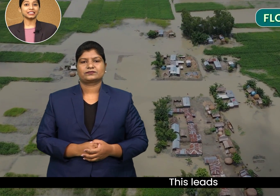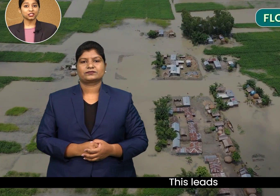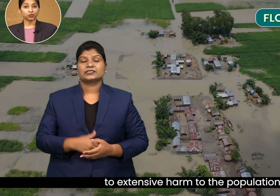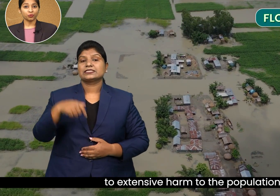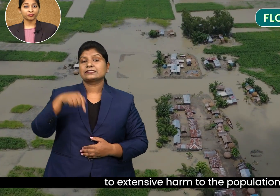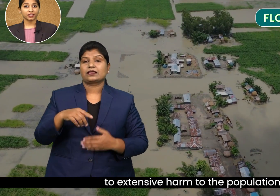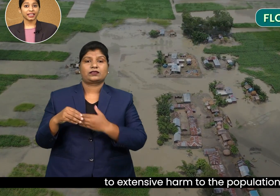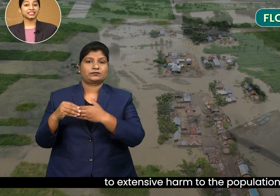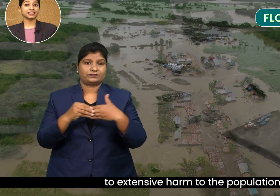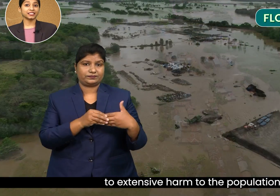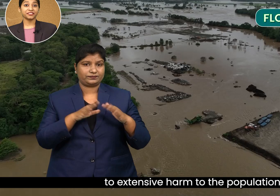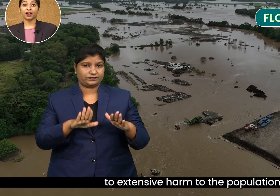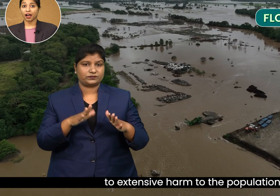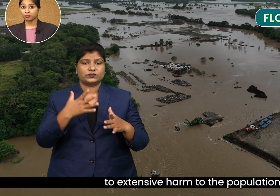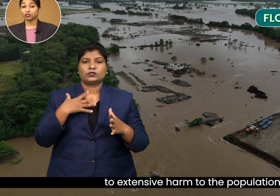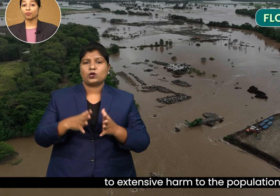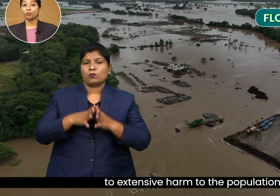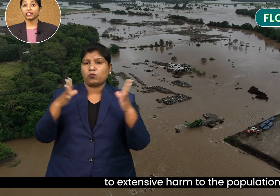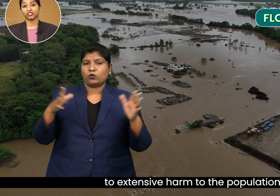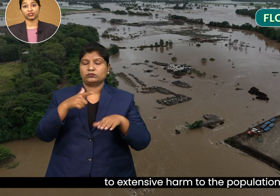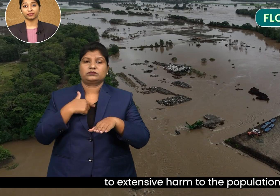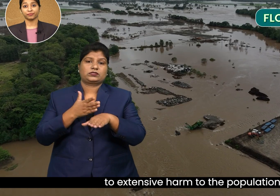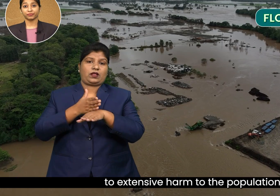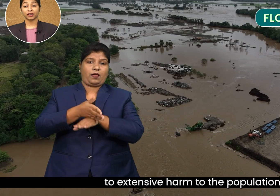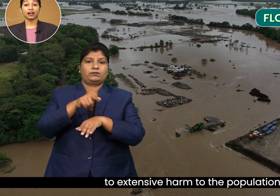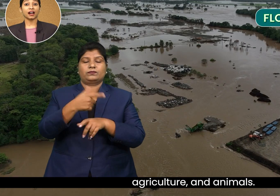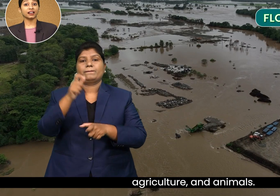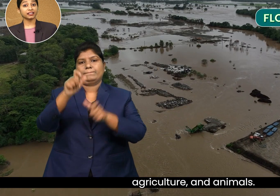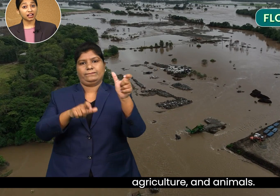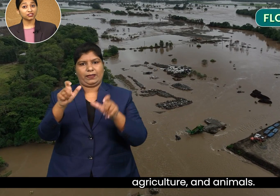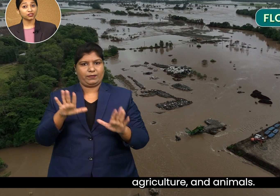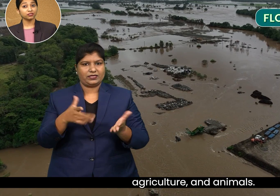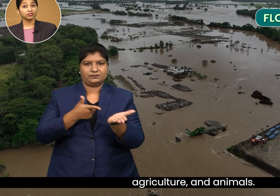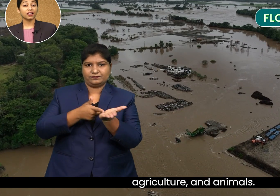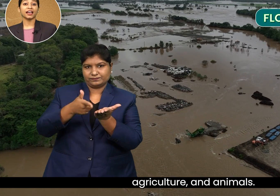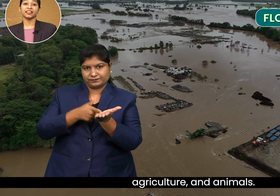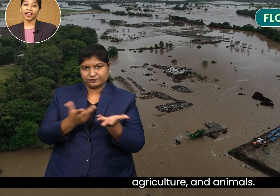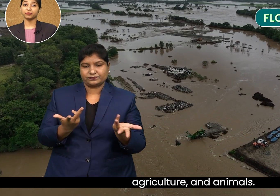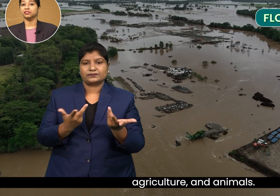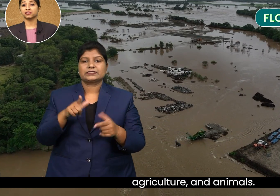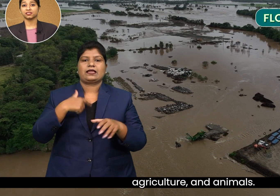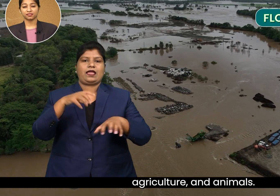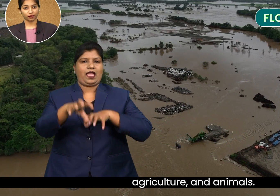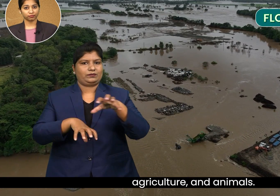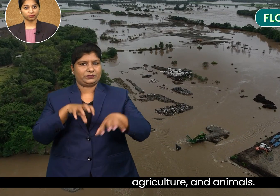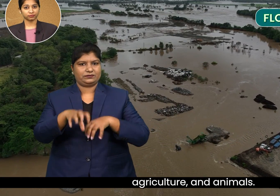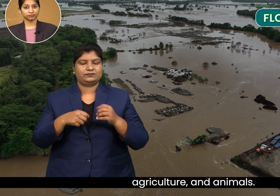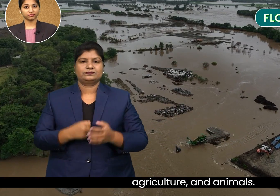This leads to extensive harm to the population, agriculture, and